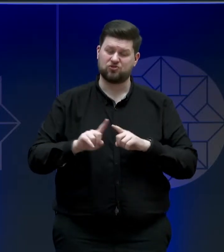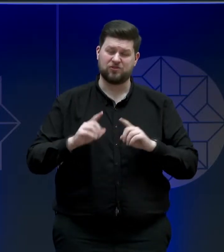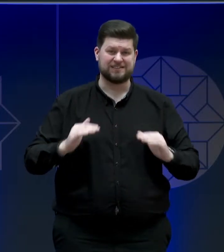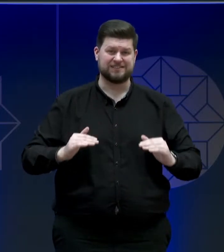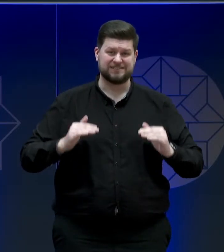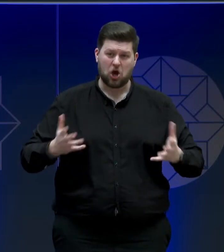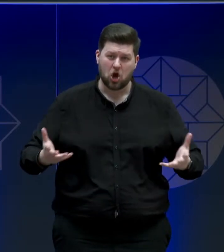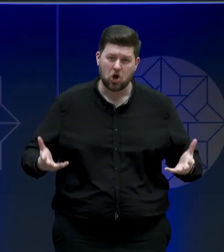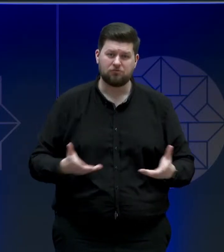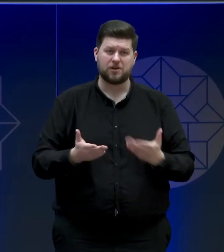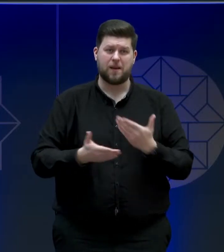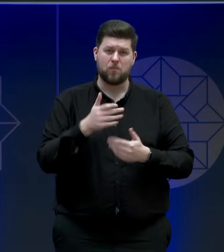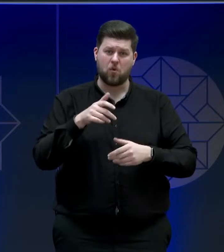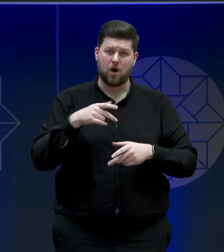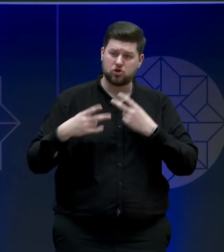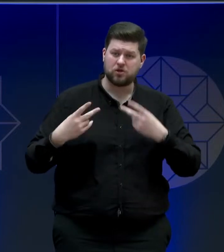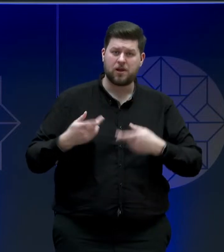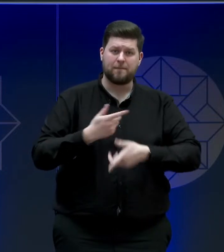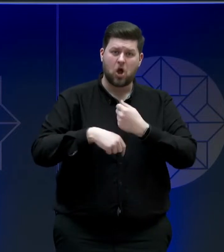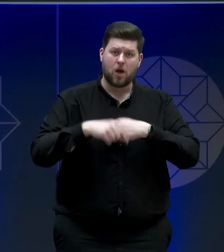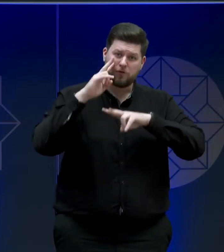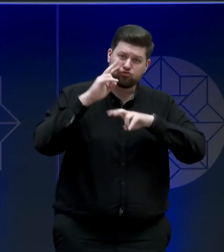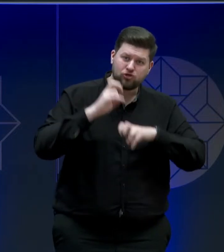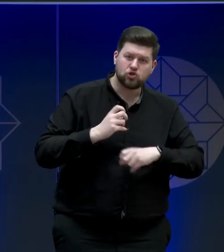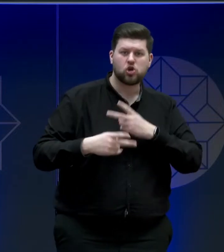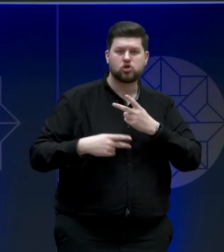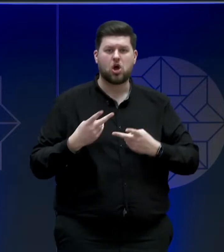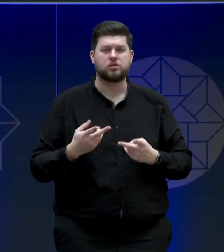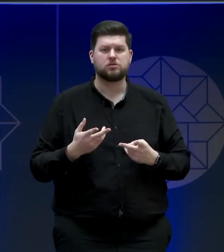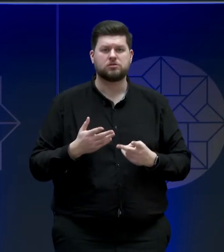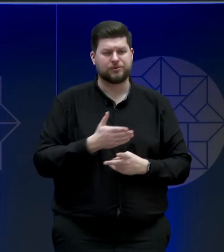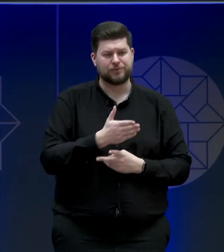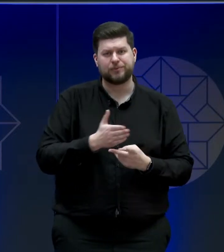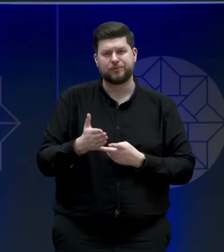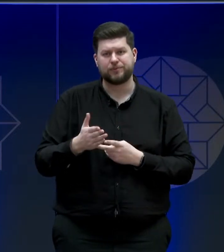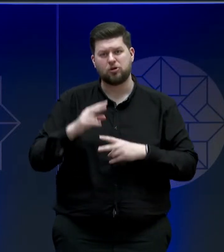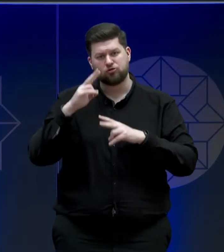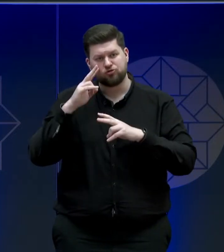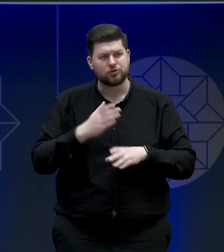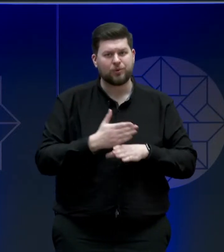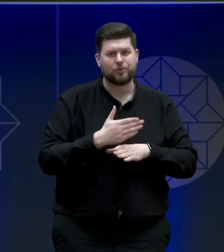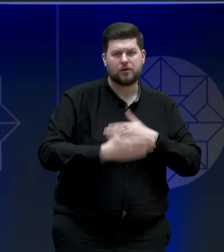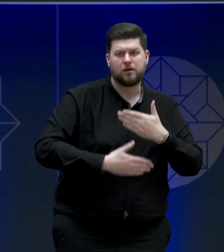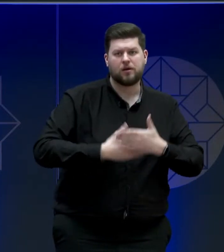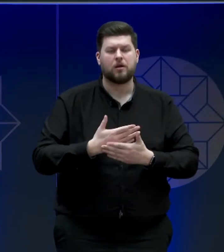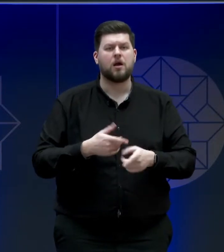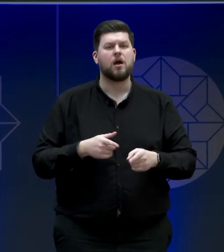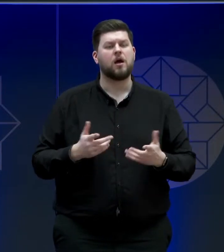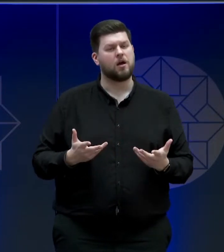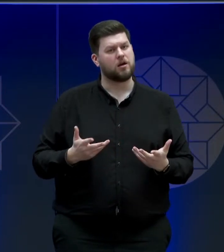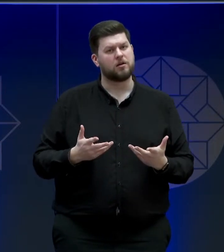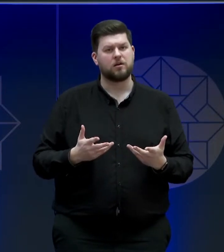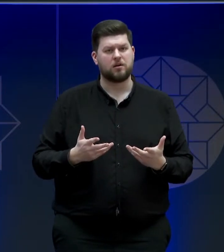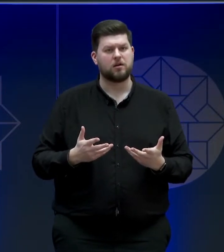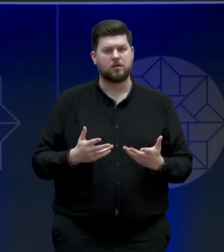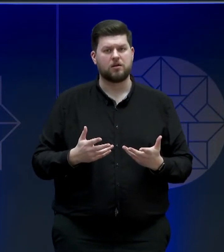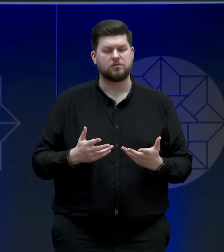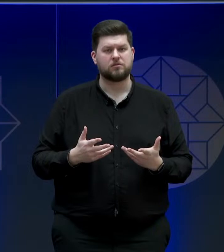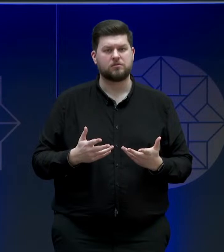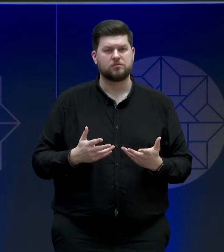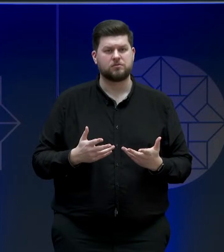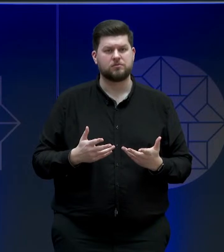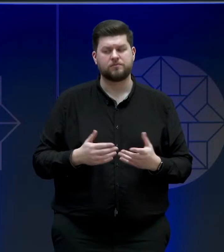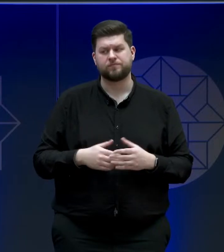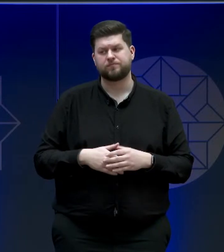nursing and also health support workers who will enable the slightly more mundane tasks under the supervision of these